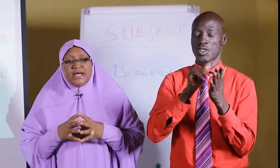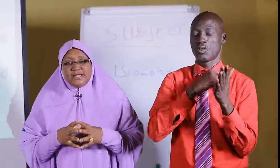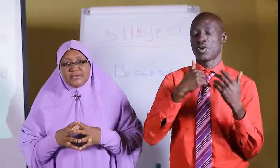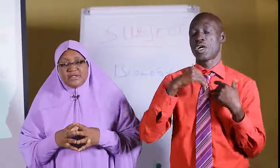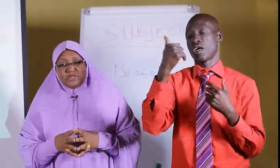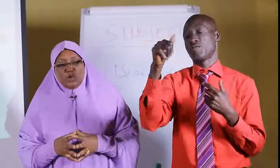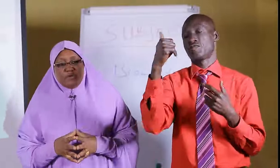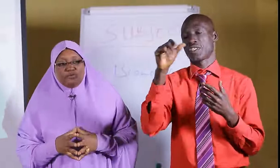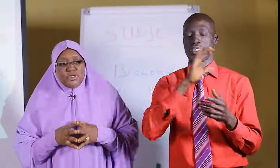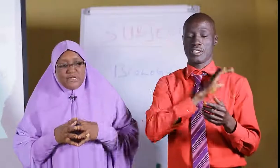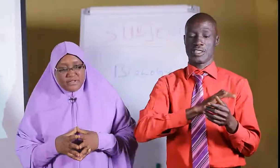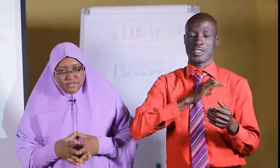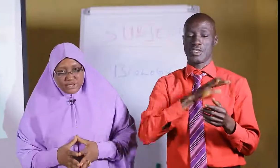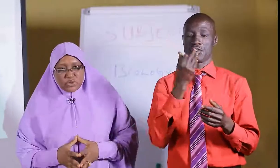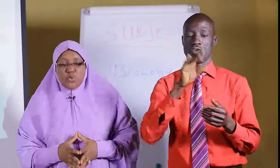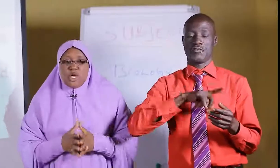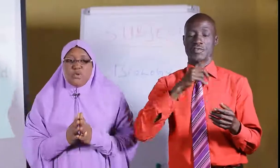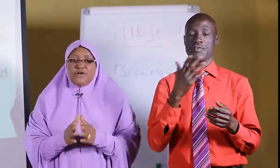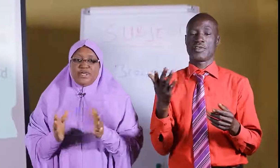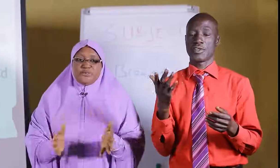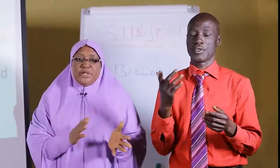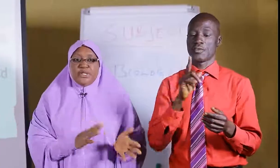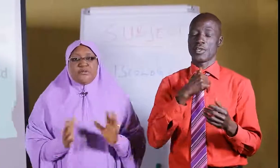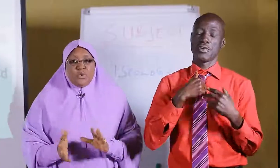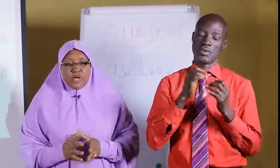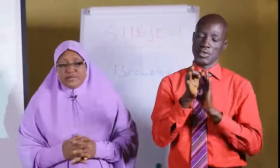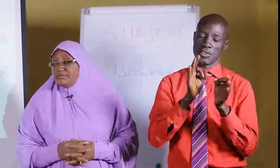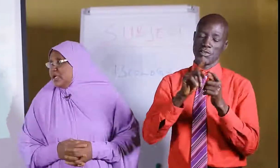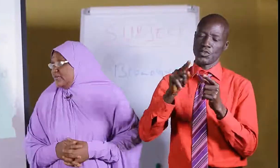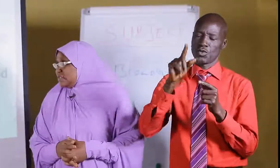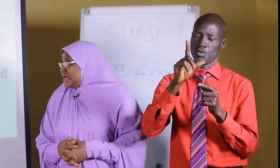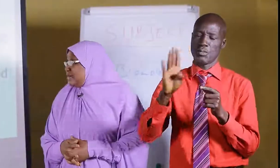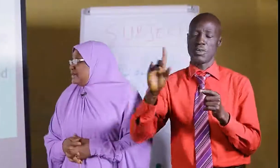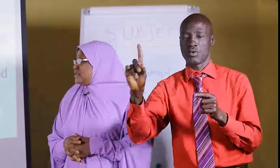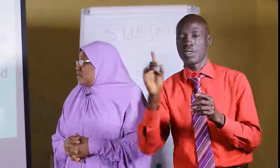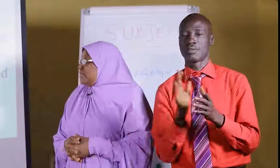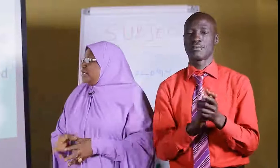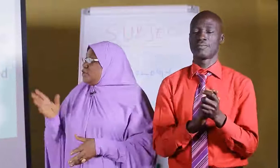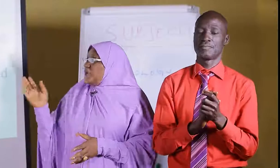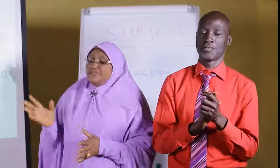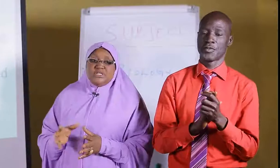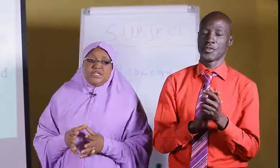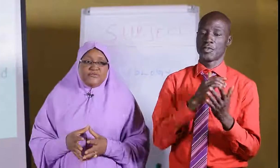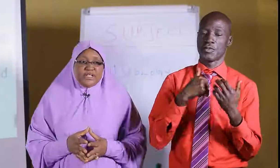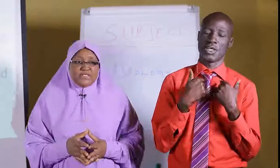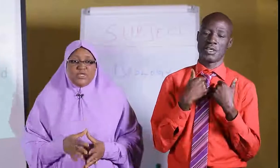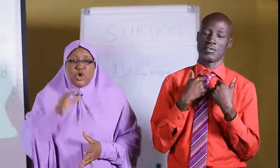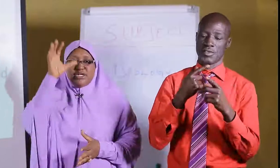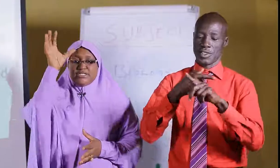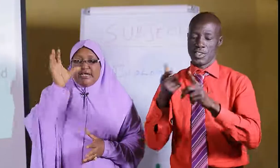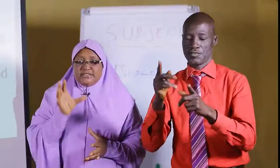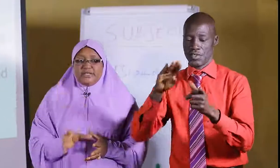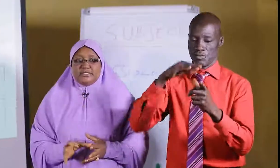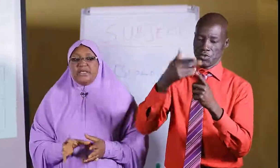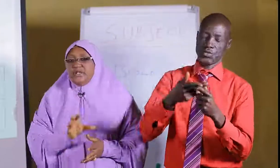10 characteristics of living things, where we have explained one after the other. Then we have seen the differences in